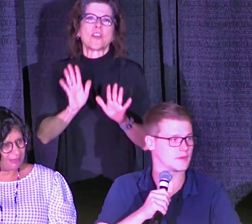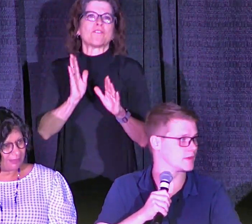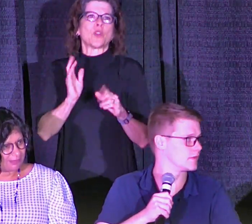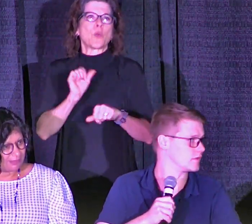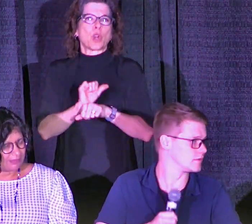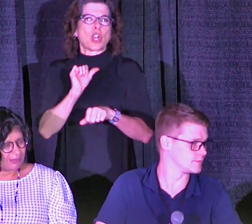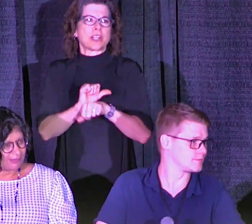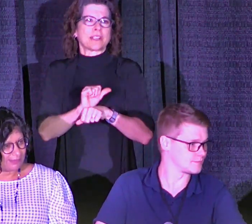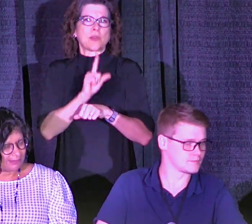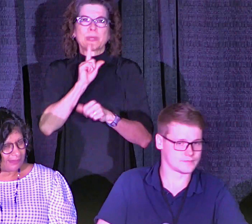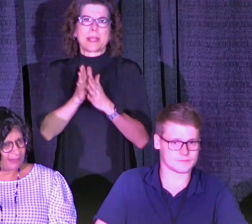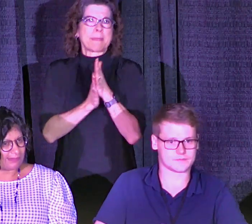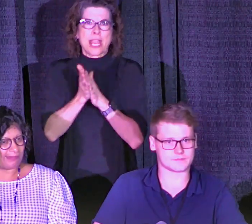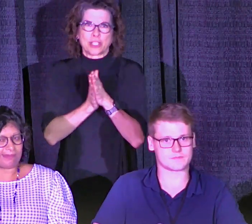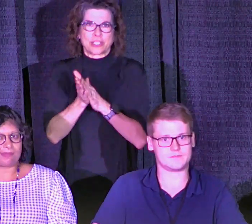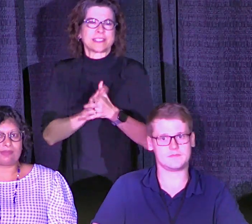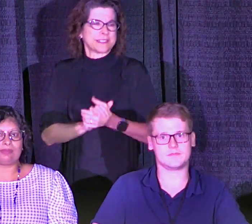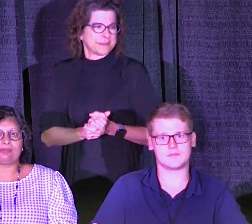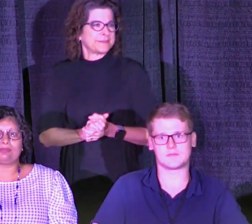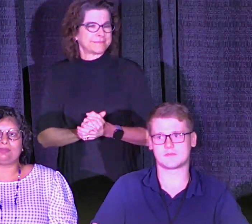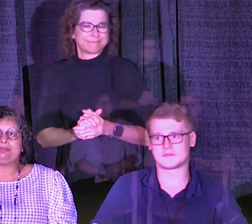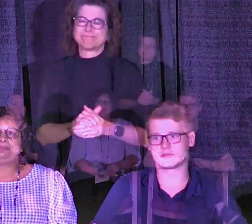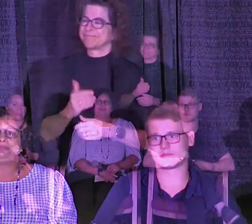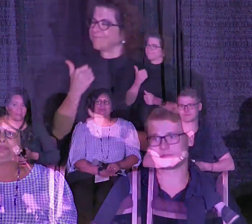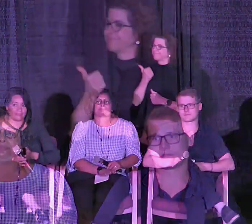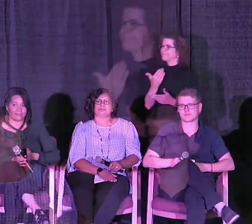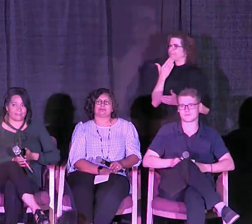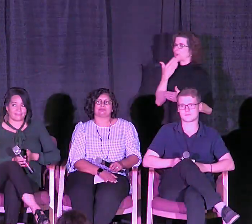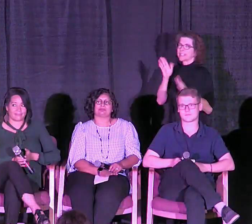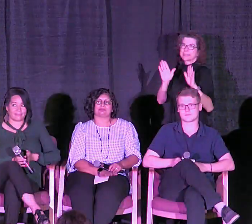really inspire me. Awesome, thank you.